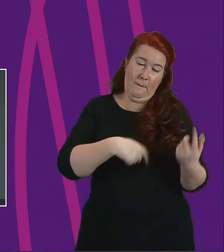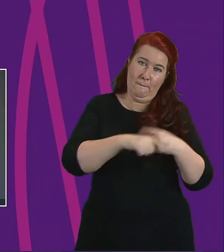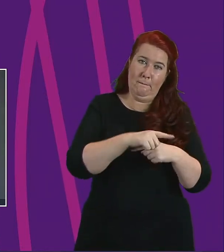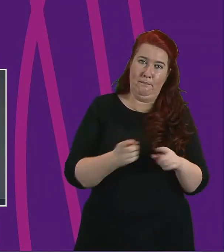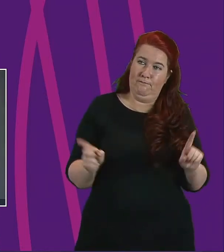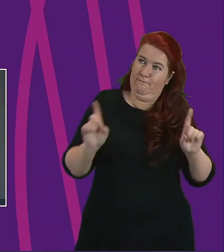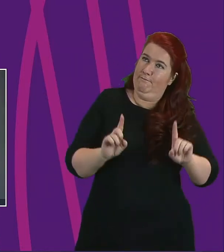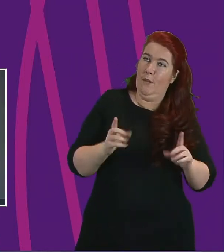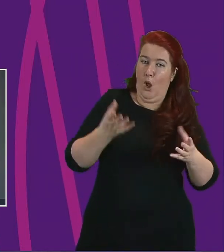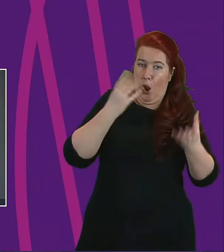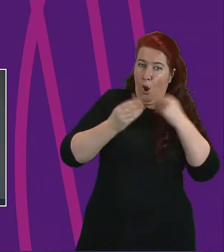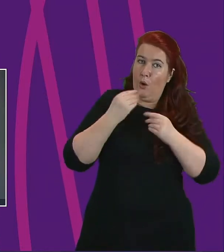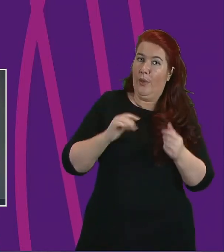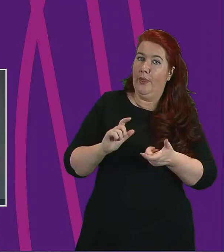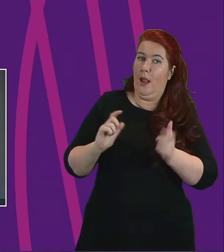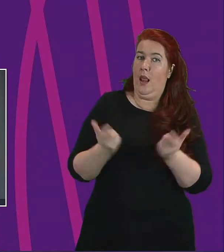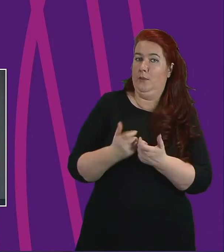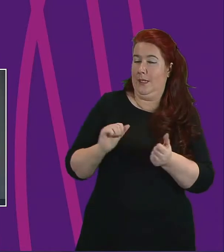again.